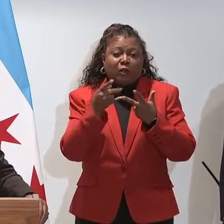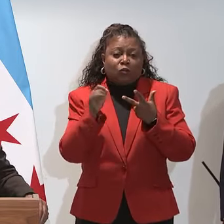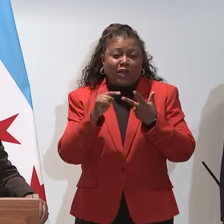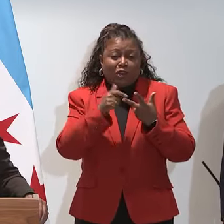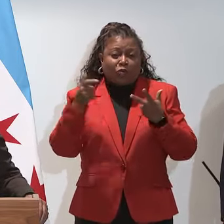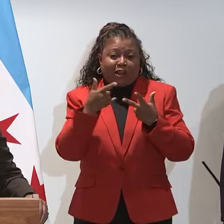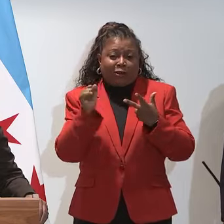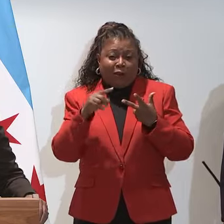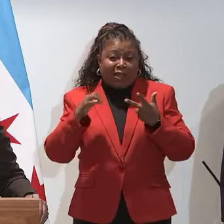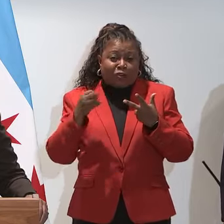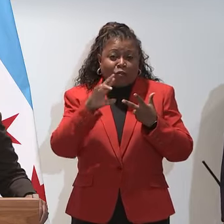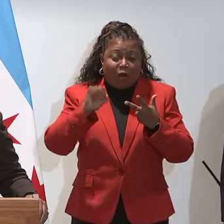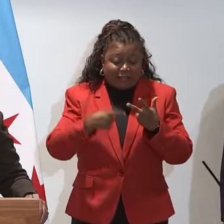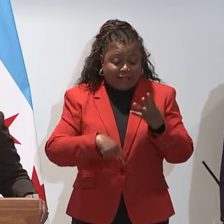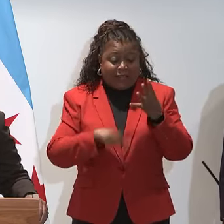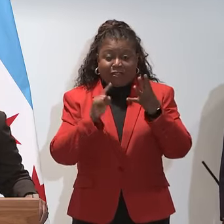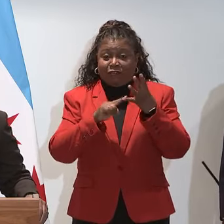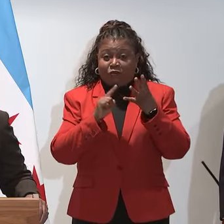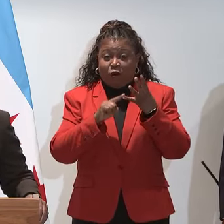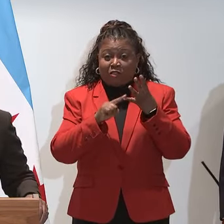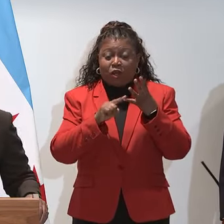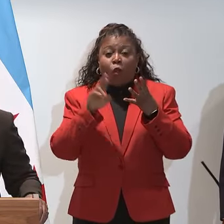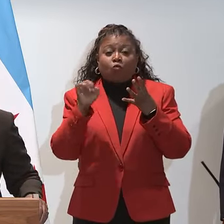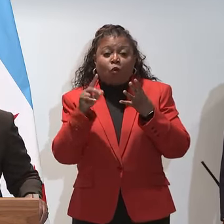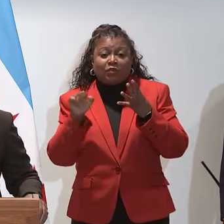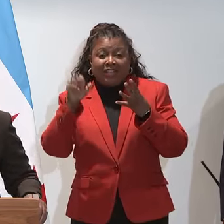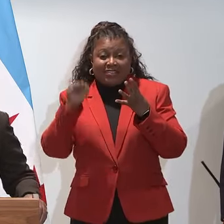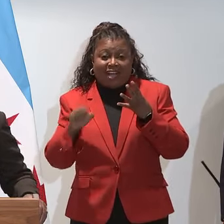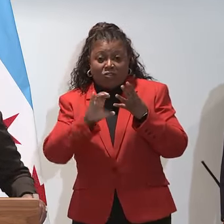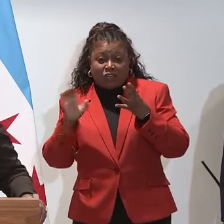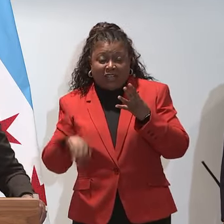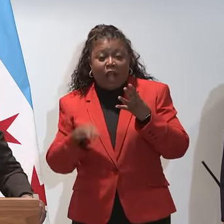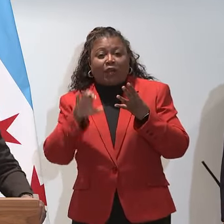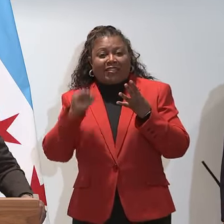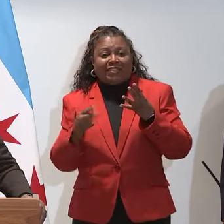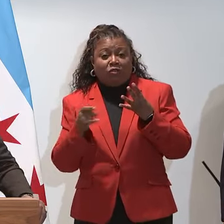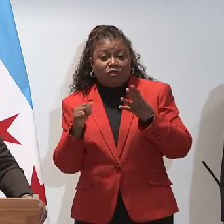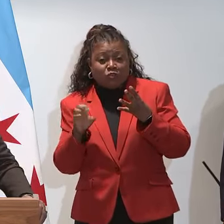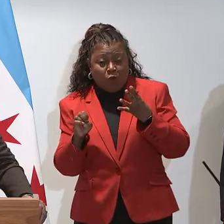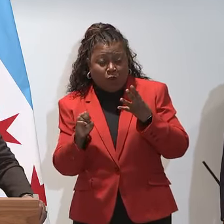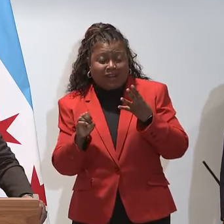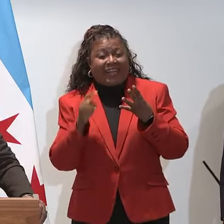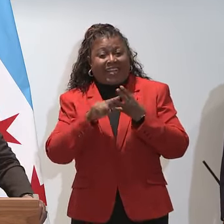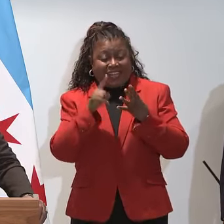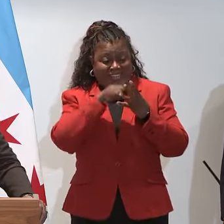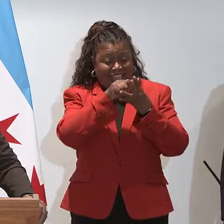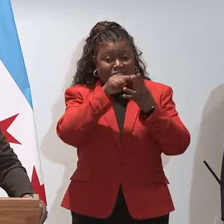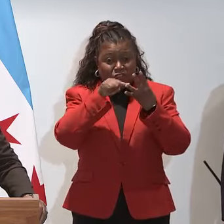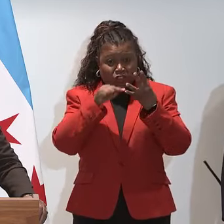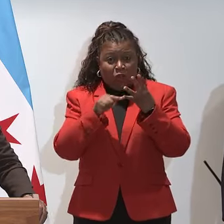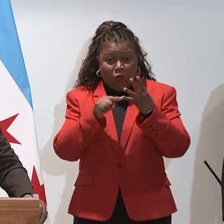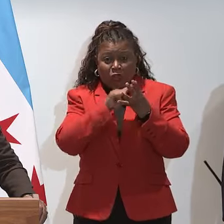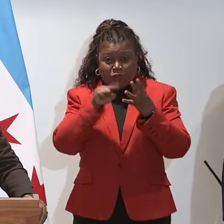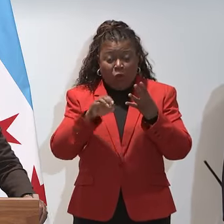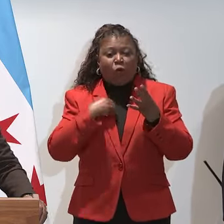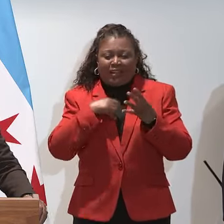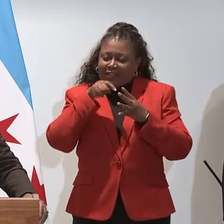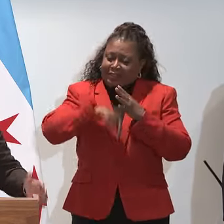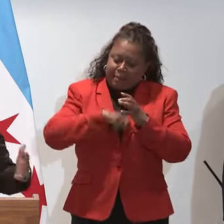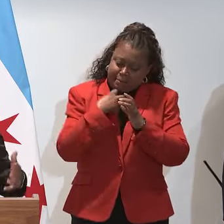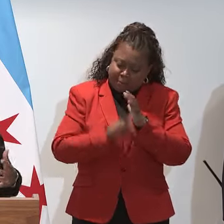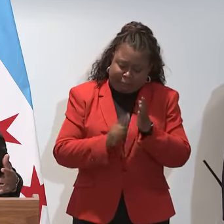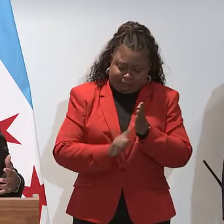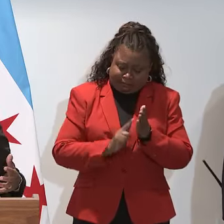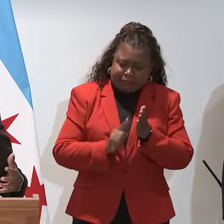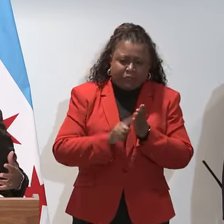and Greater Grand Crossing. And the fourth is Roland, South Chicago, and South Shore. In each zone, we did a deep dive